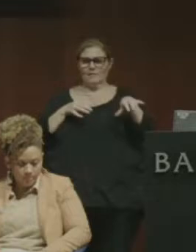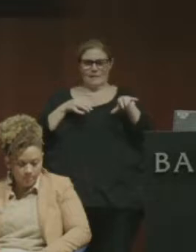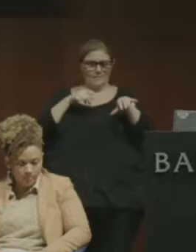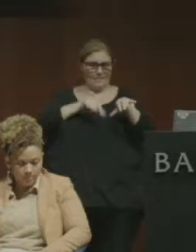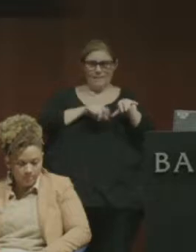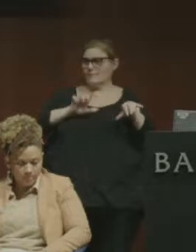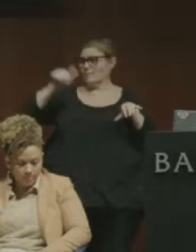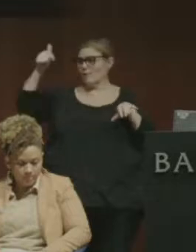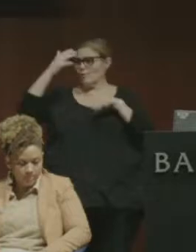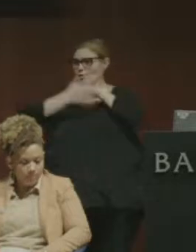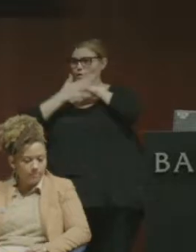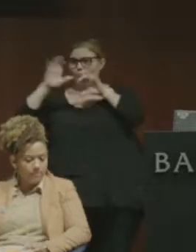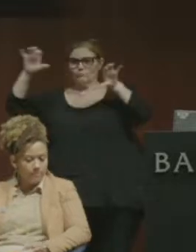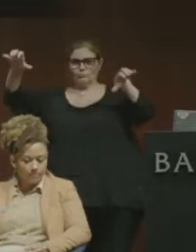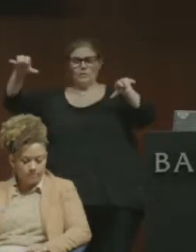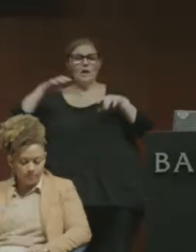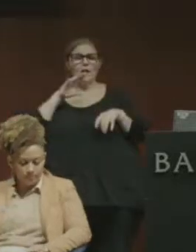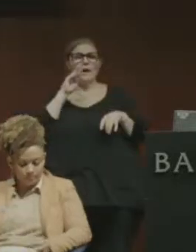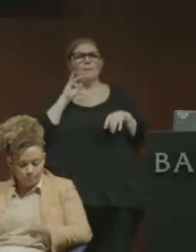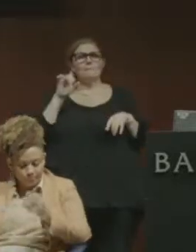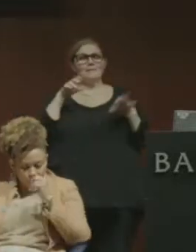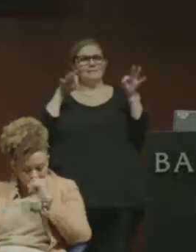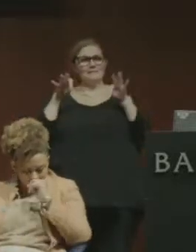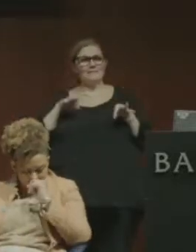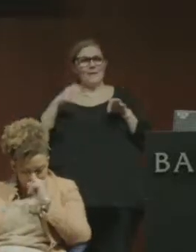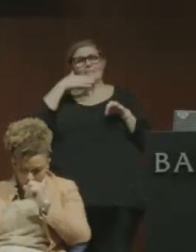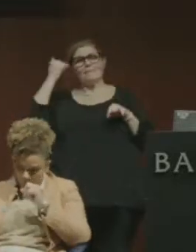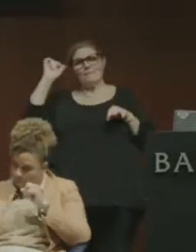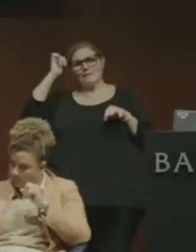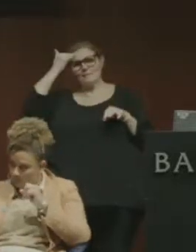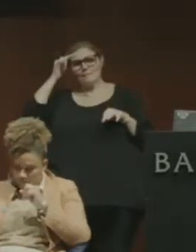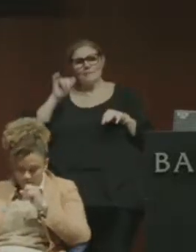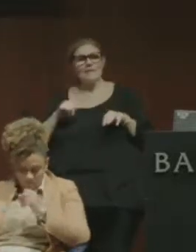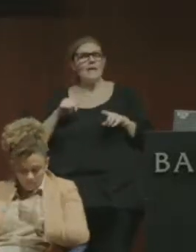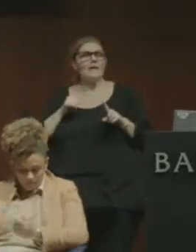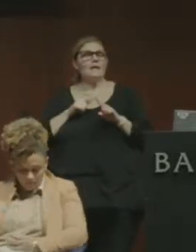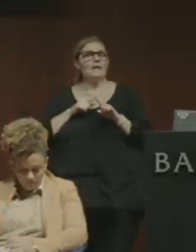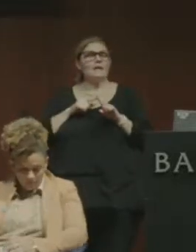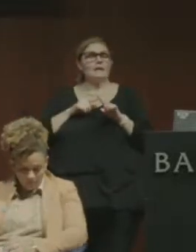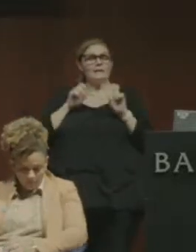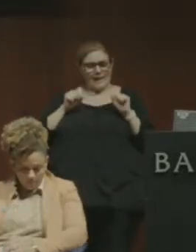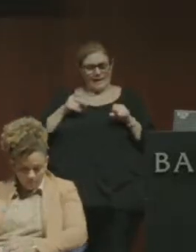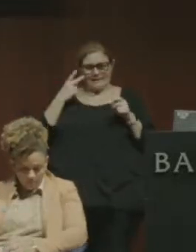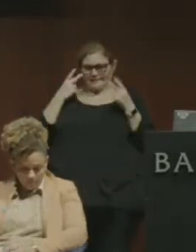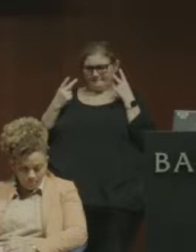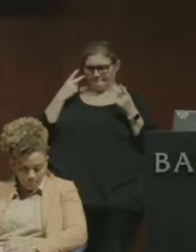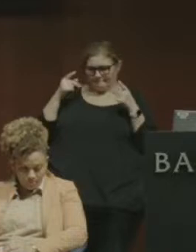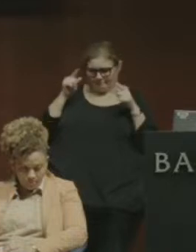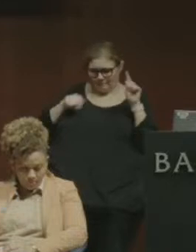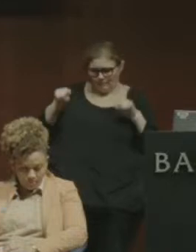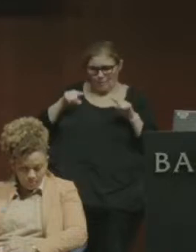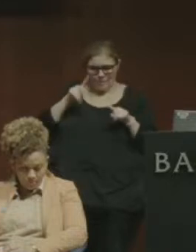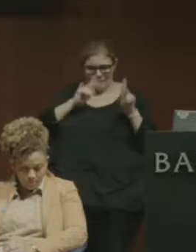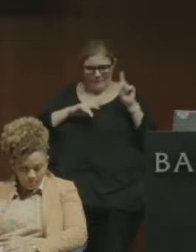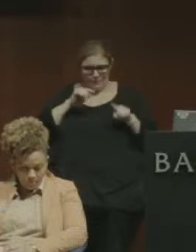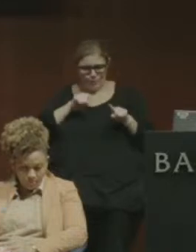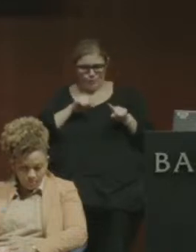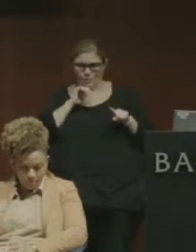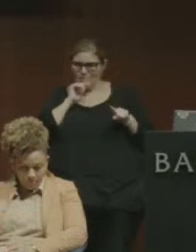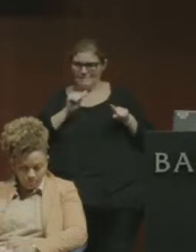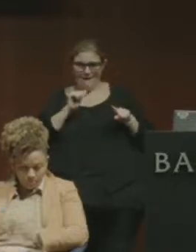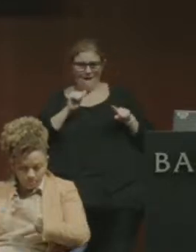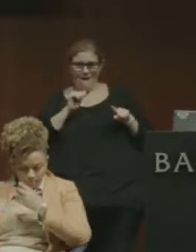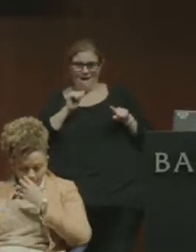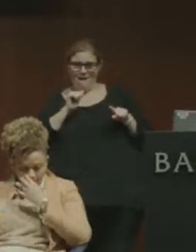world. Mill defined the best government as one that could discern those who were unfit